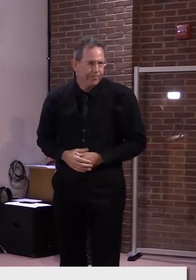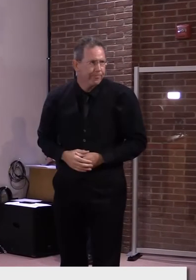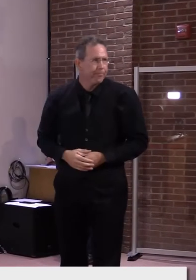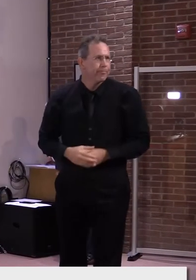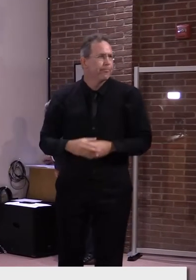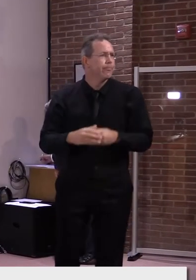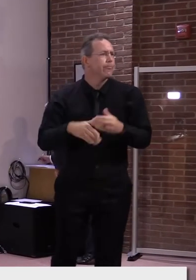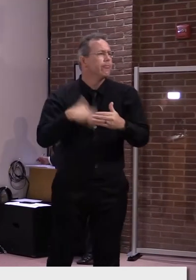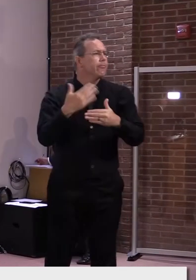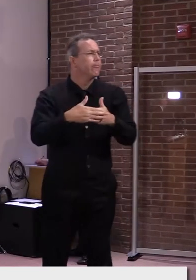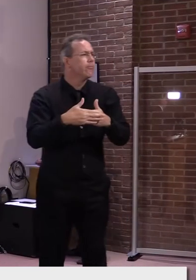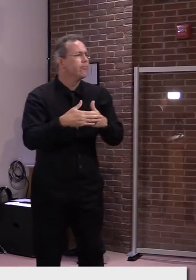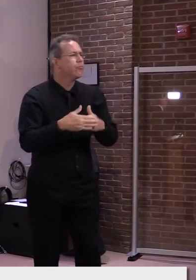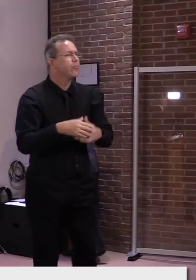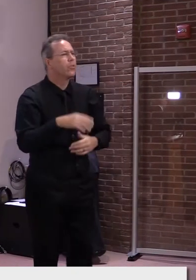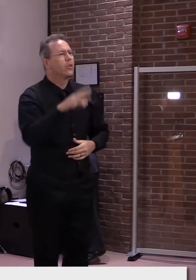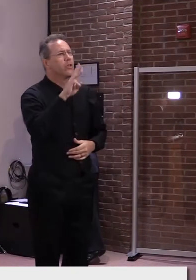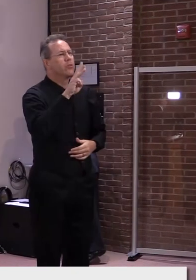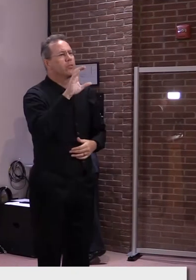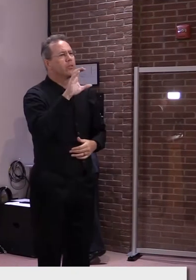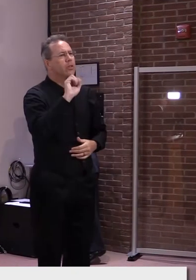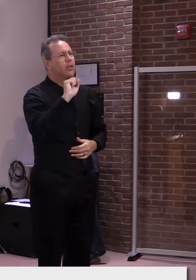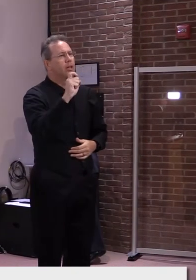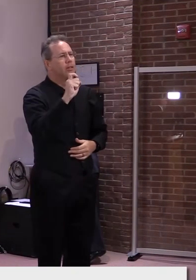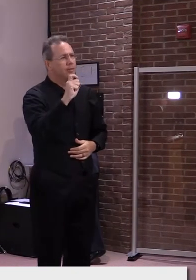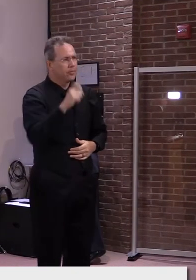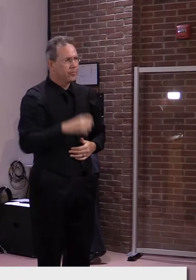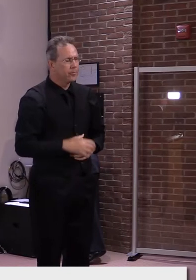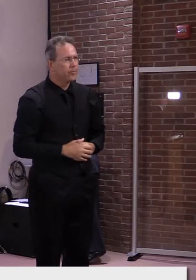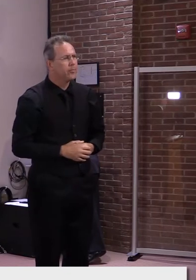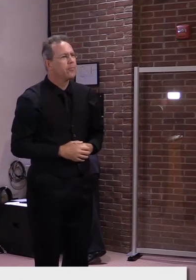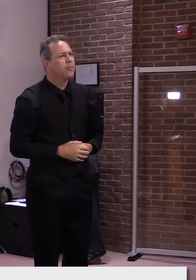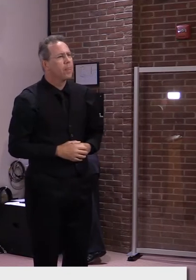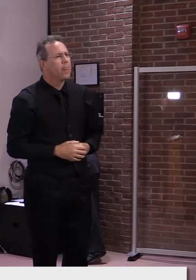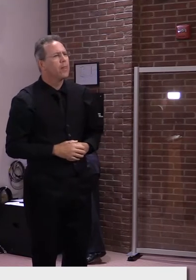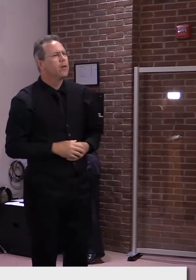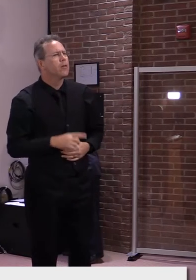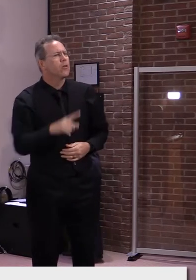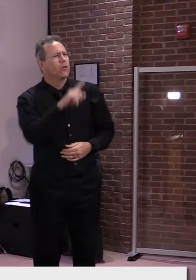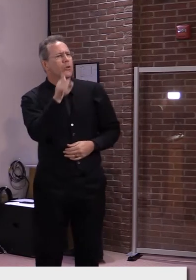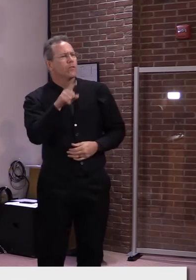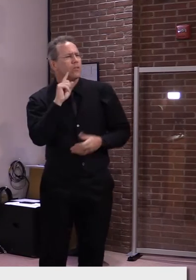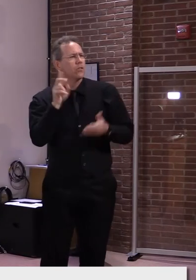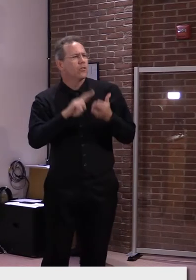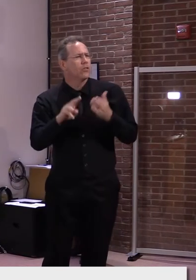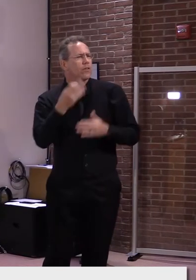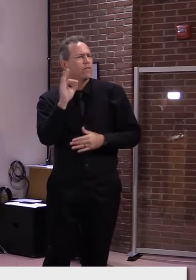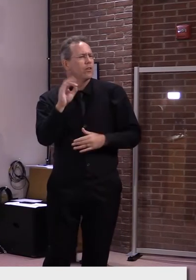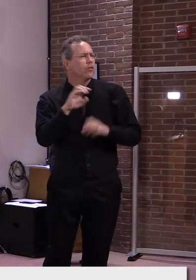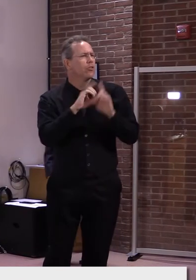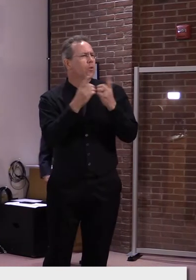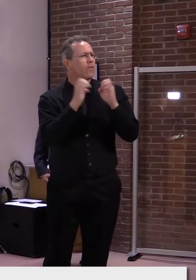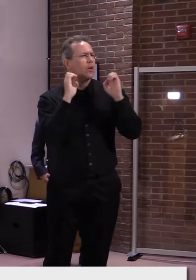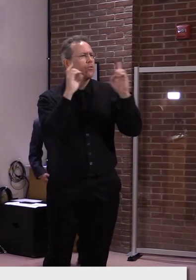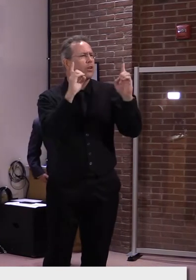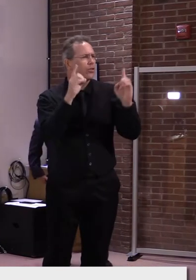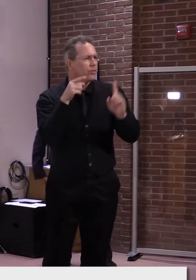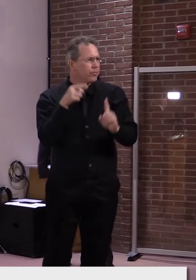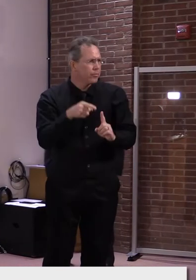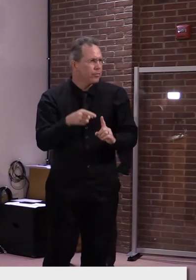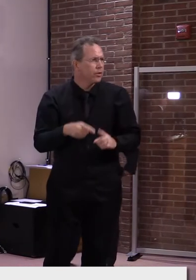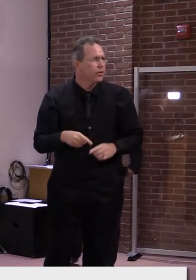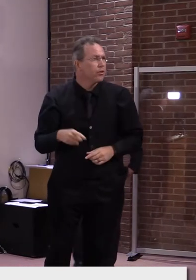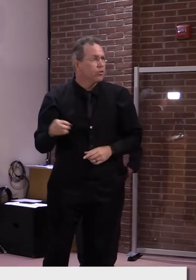WCAX. This question is for Secretary French. I believe, and correct me if I'm wrong, that recovery plans are due to the Education Agency